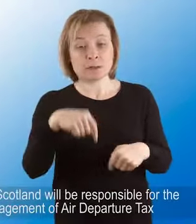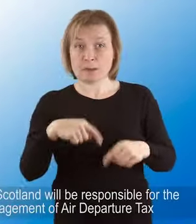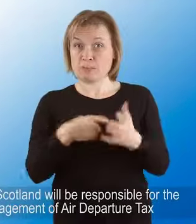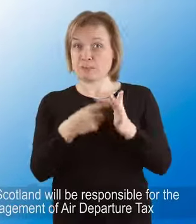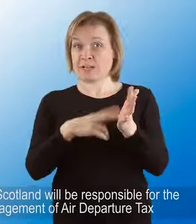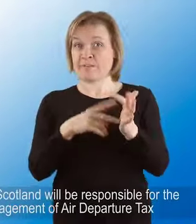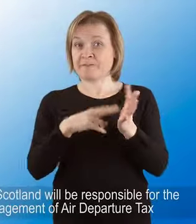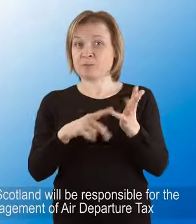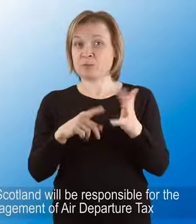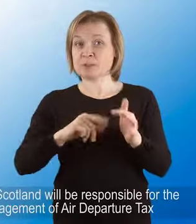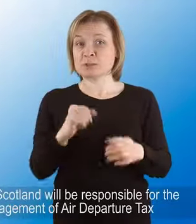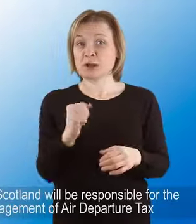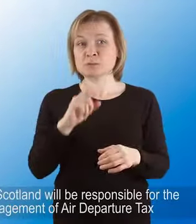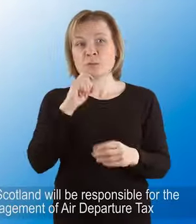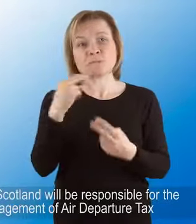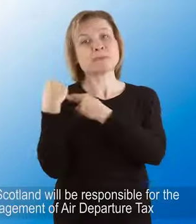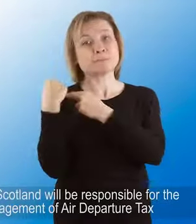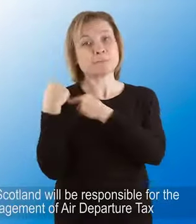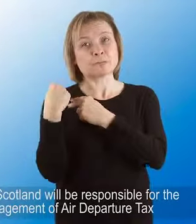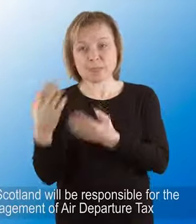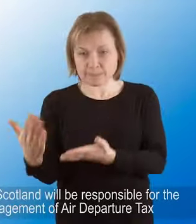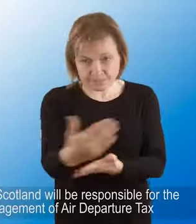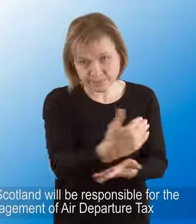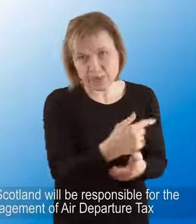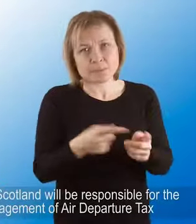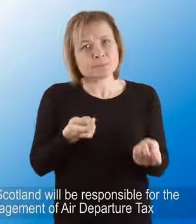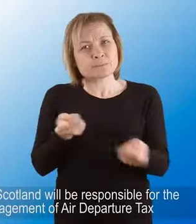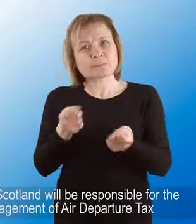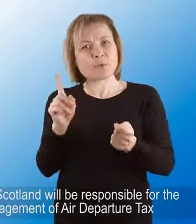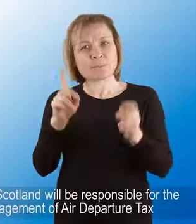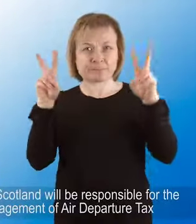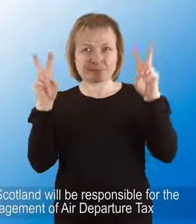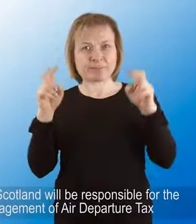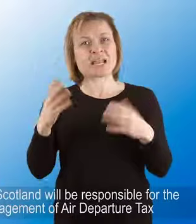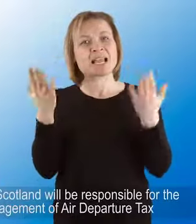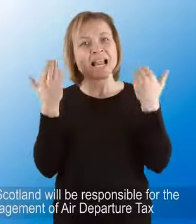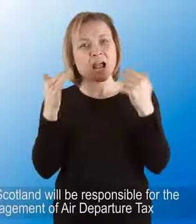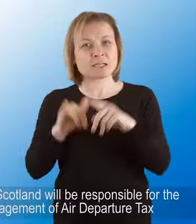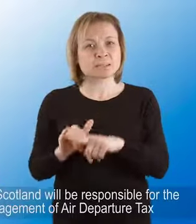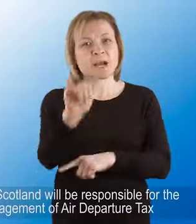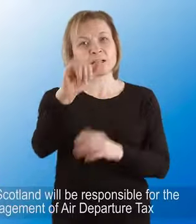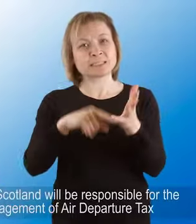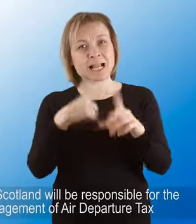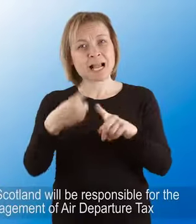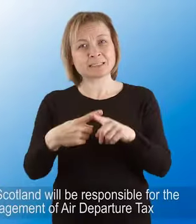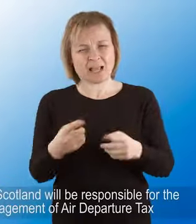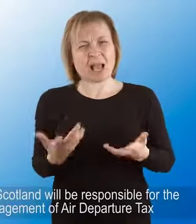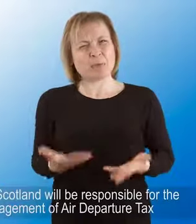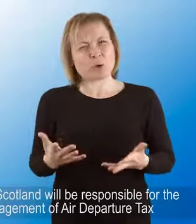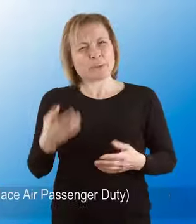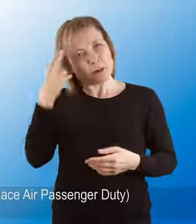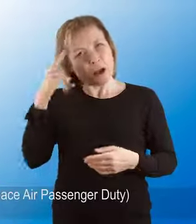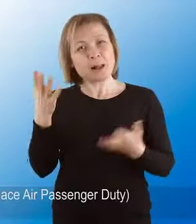In the future, Revenue Scotland will be responsible for the collection and management of air departure